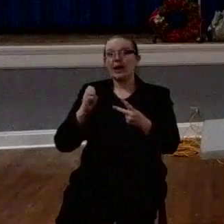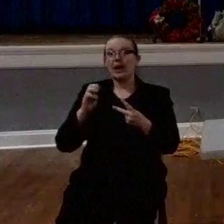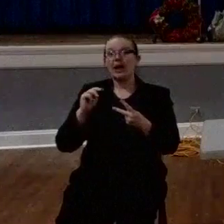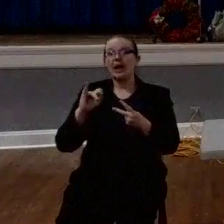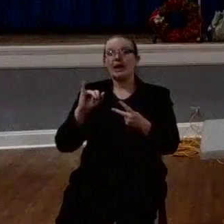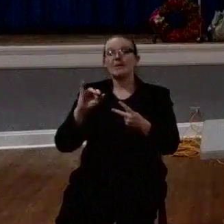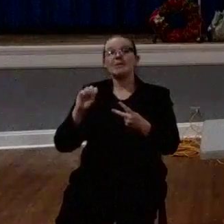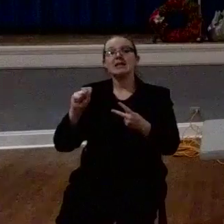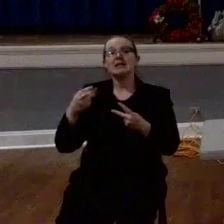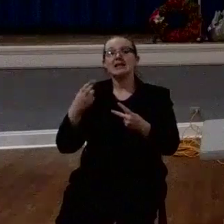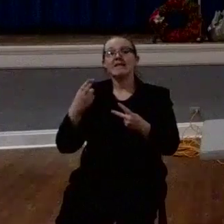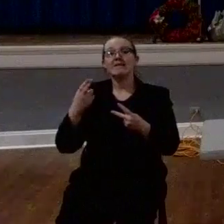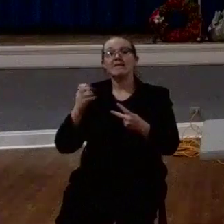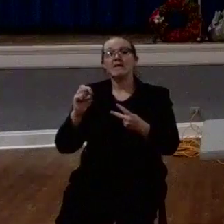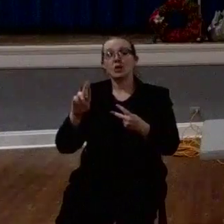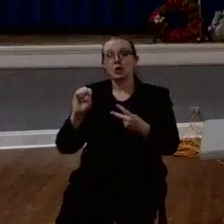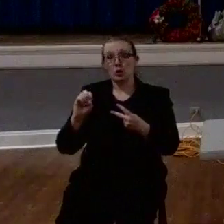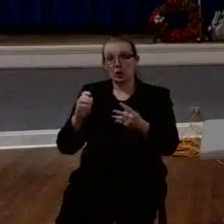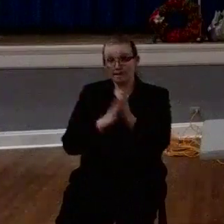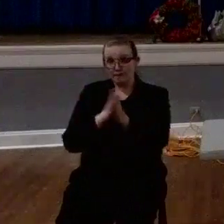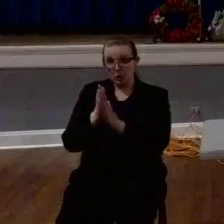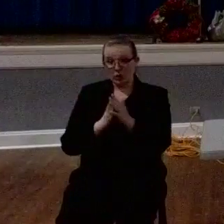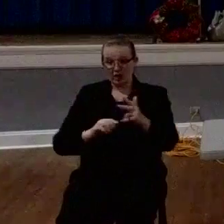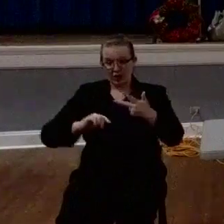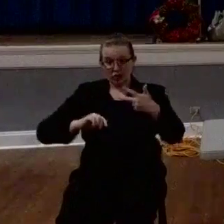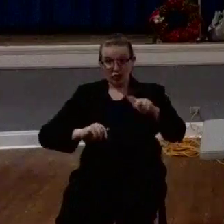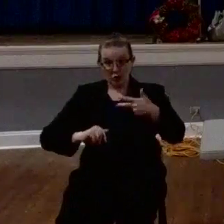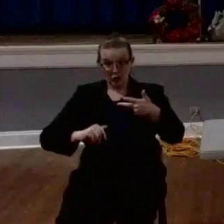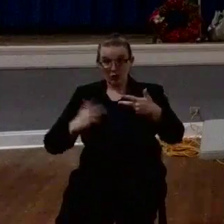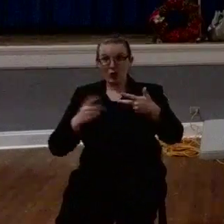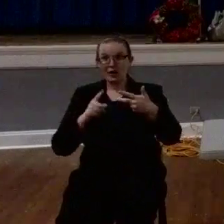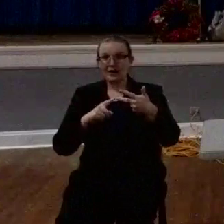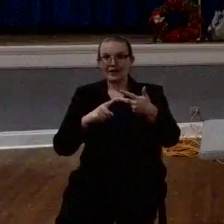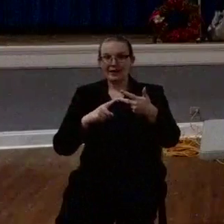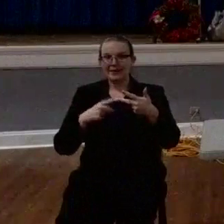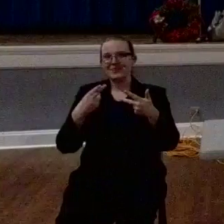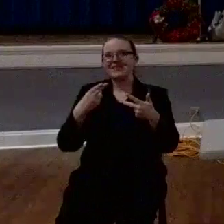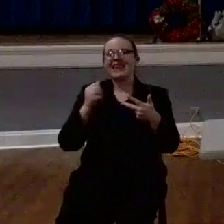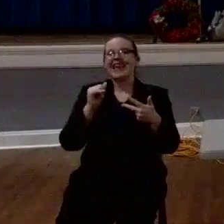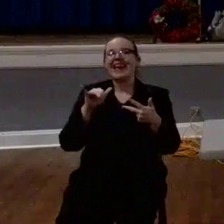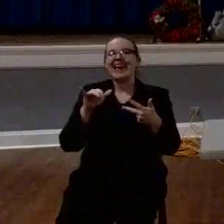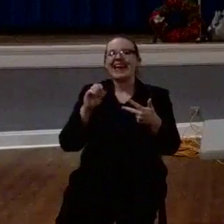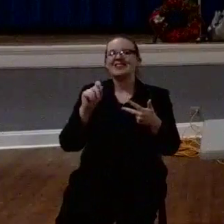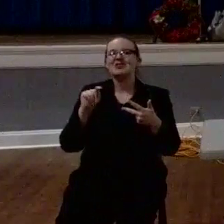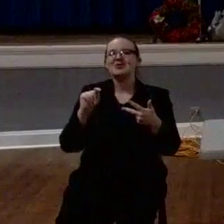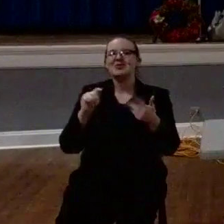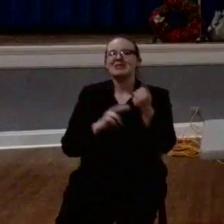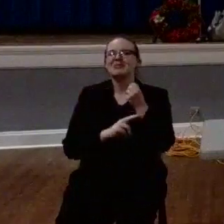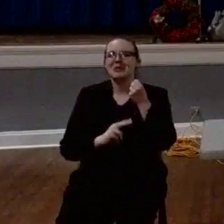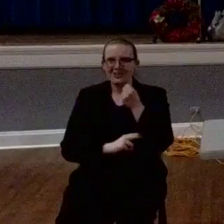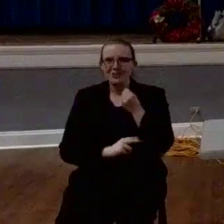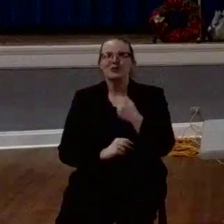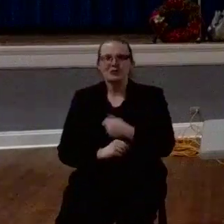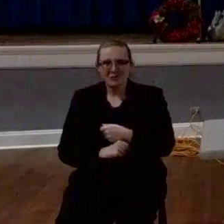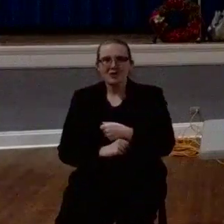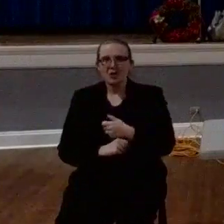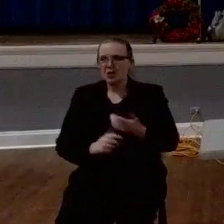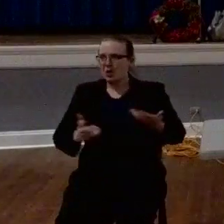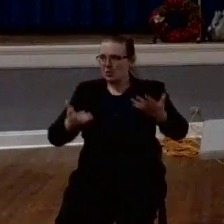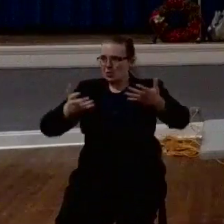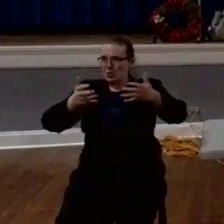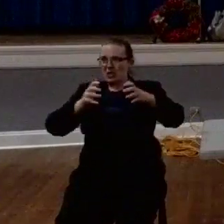Park. The number three place to watch fireworks is the Hay Street Bridge. So we do not